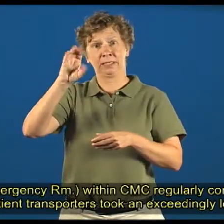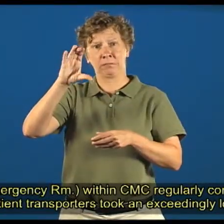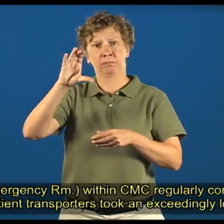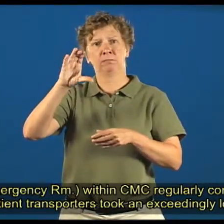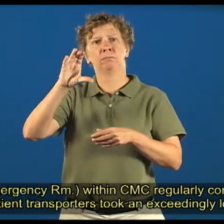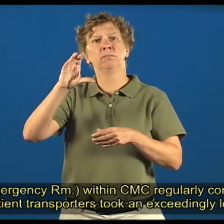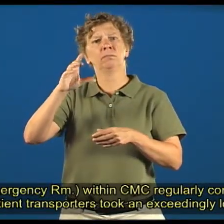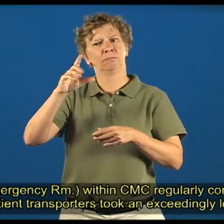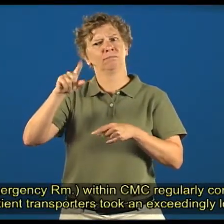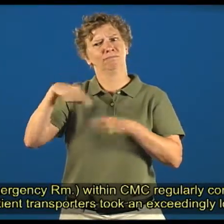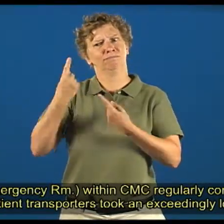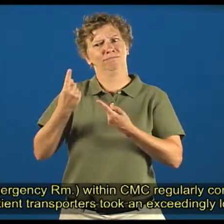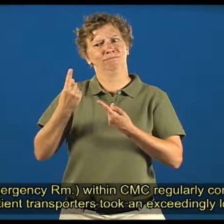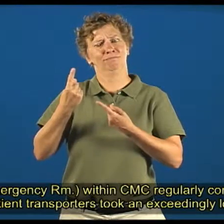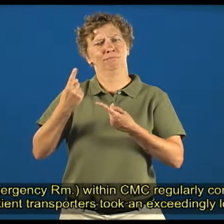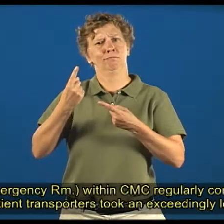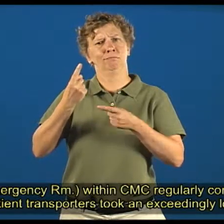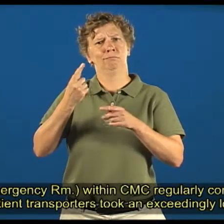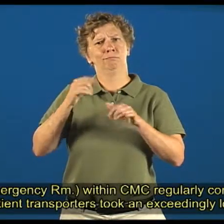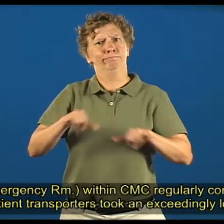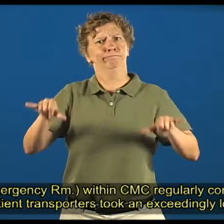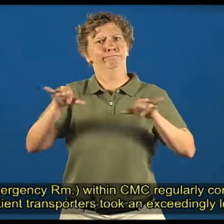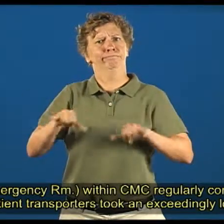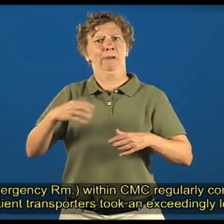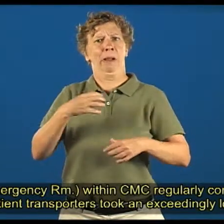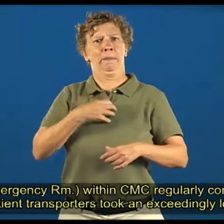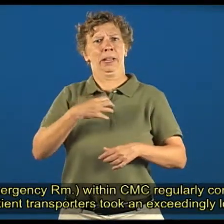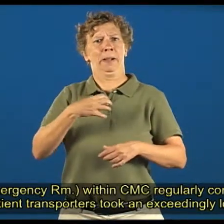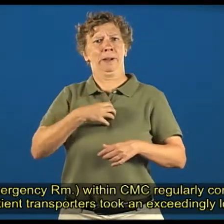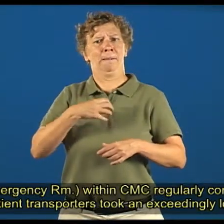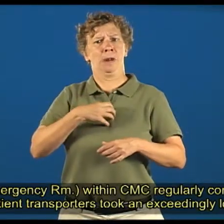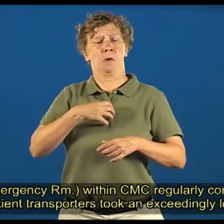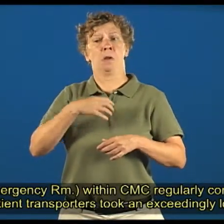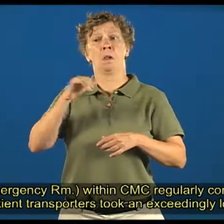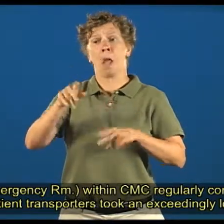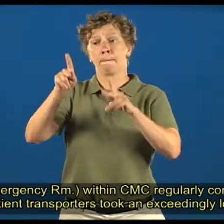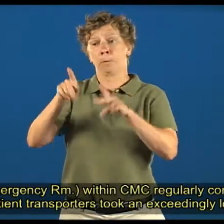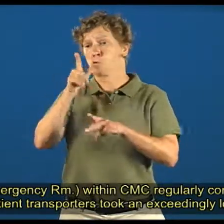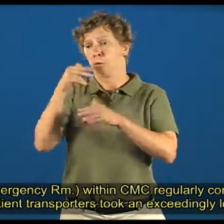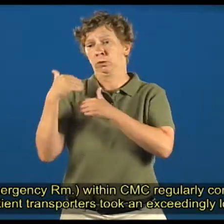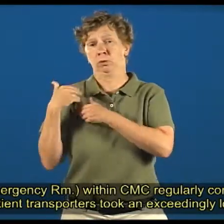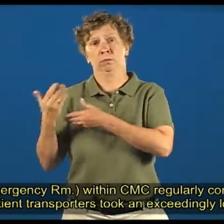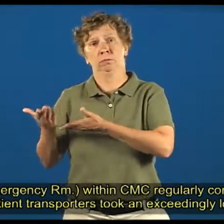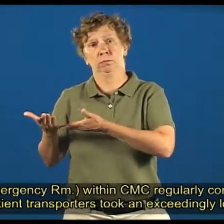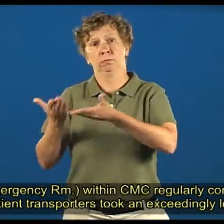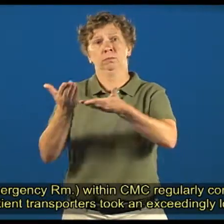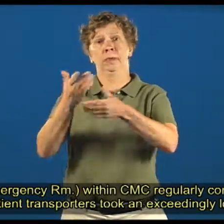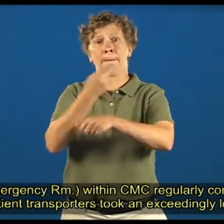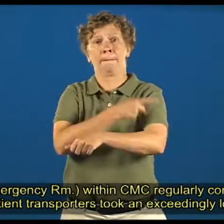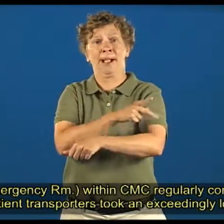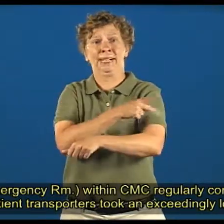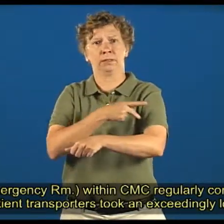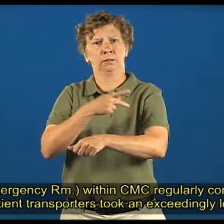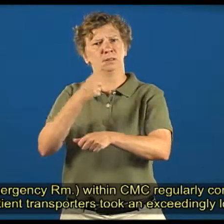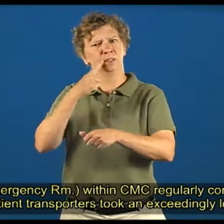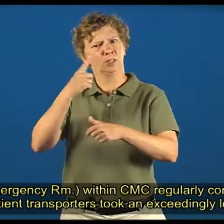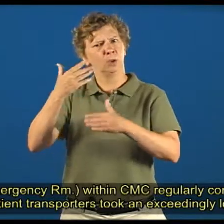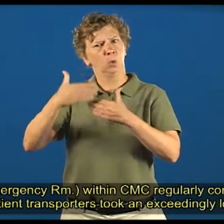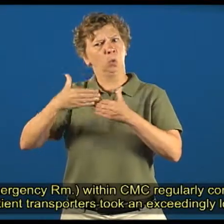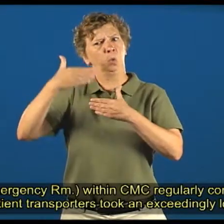Within CMC, these departments regularly complained that the patient transporters took an exceedingly